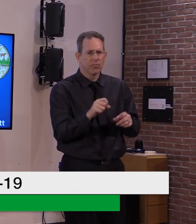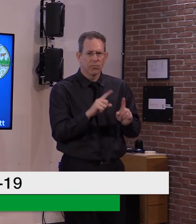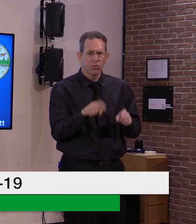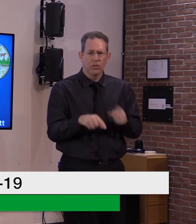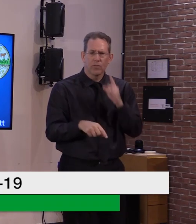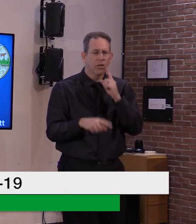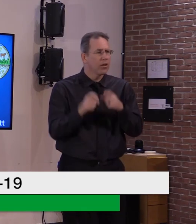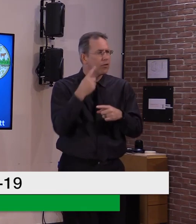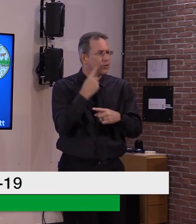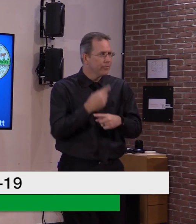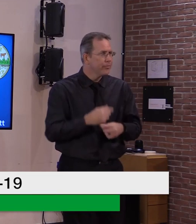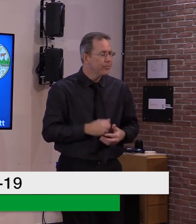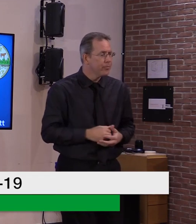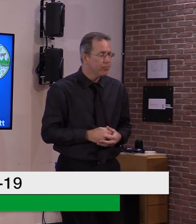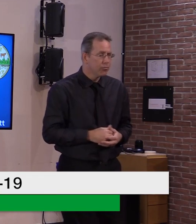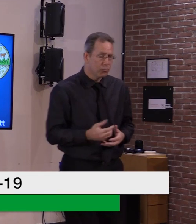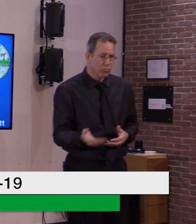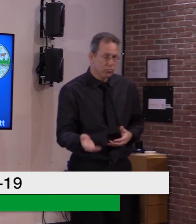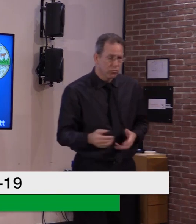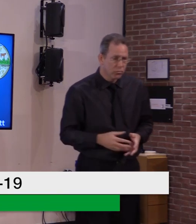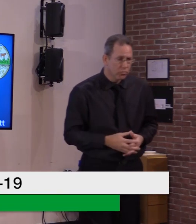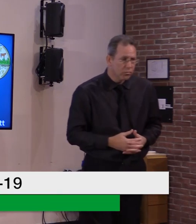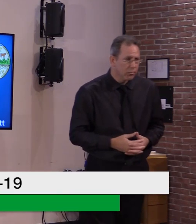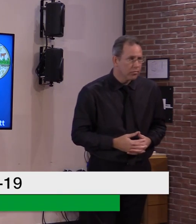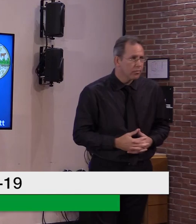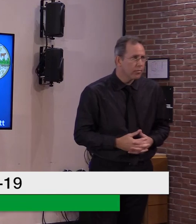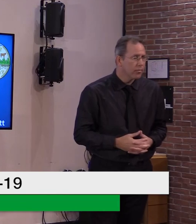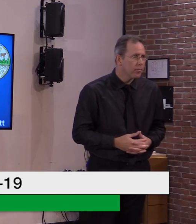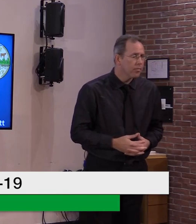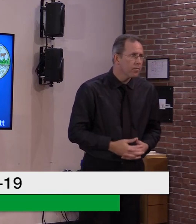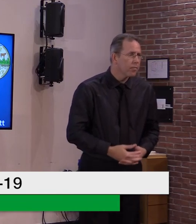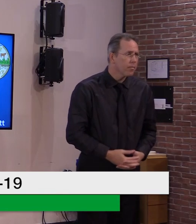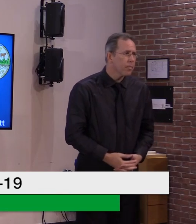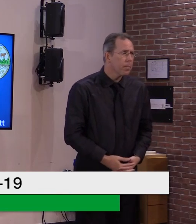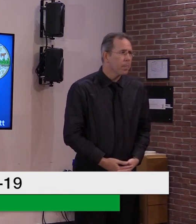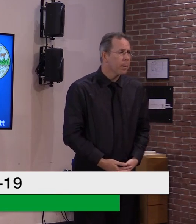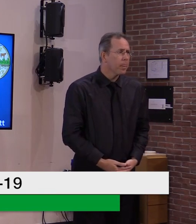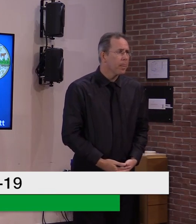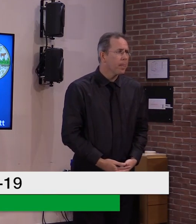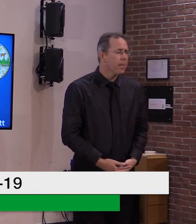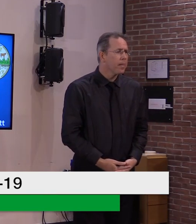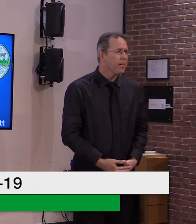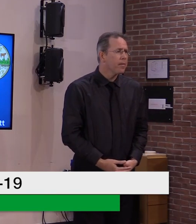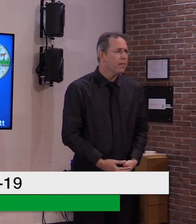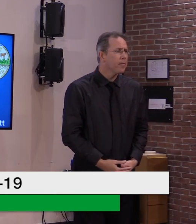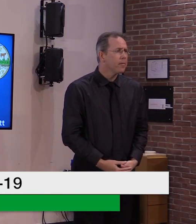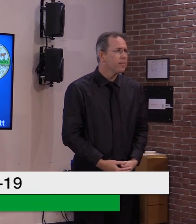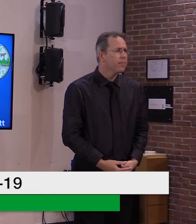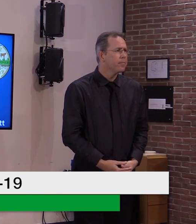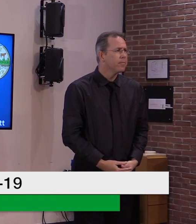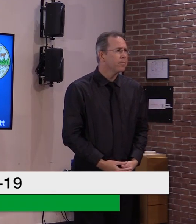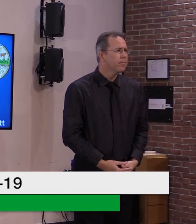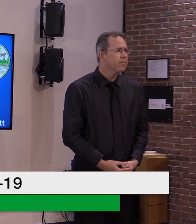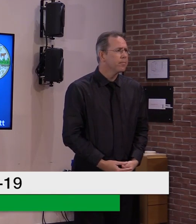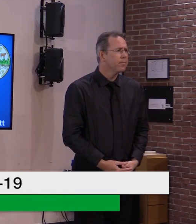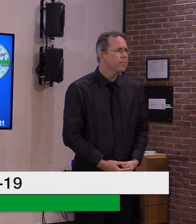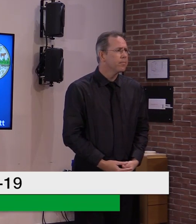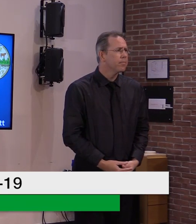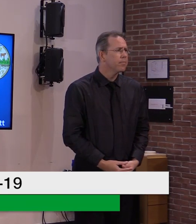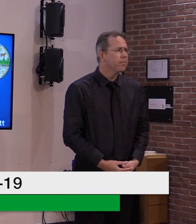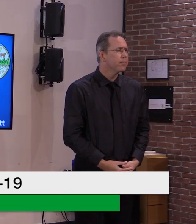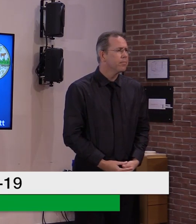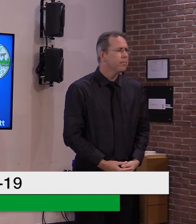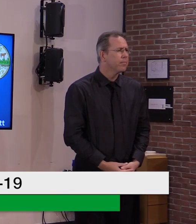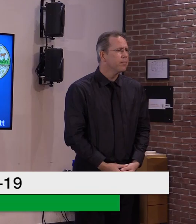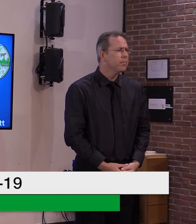go ahead it's about the um the guidance that you've given to schools about the questionnaire that the students will